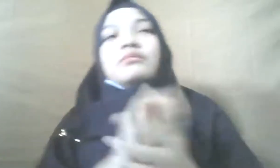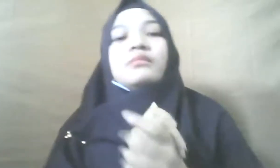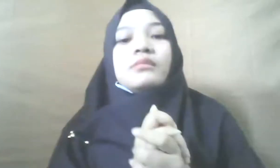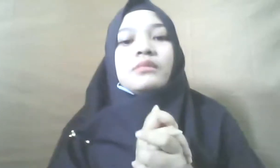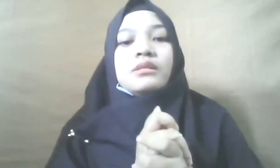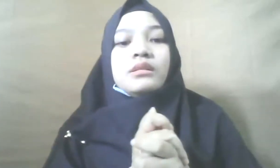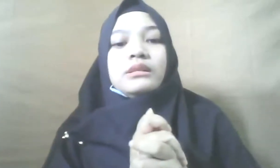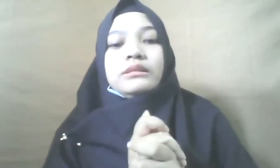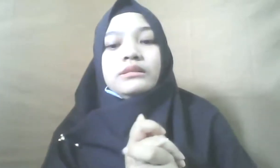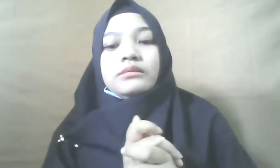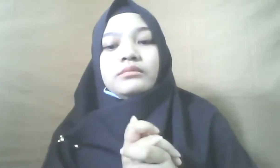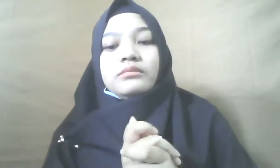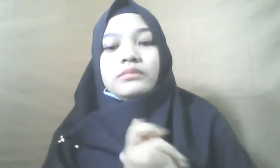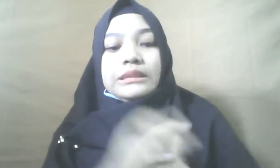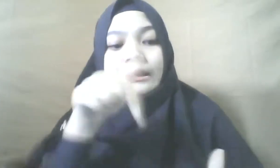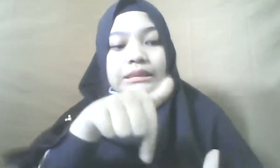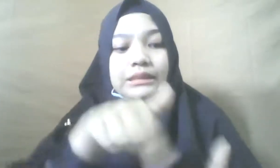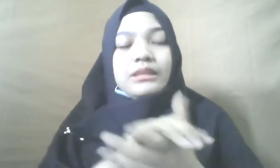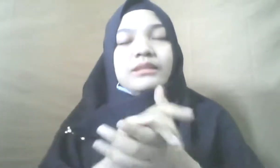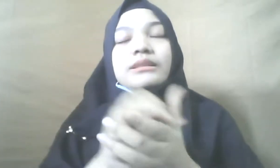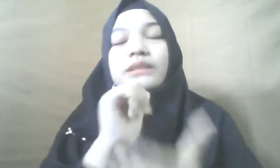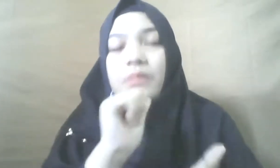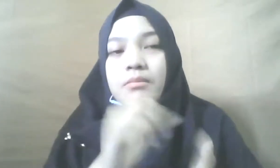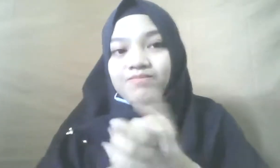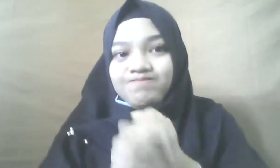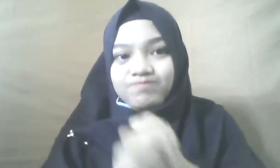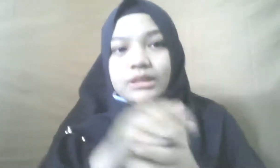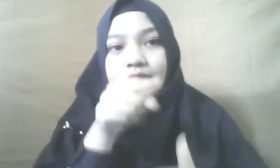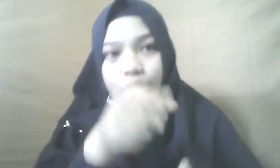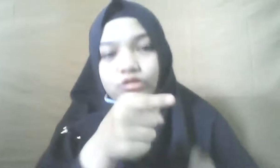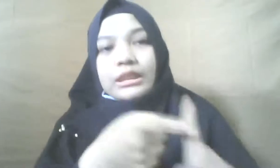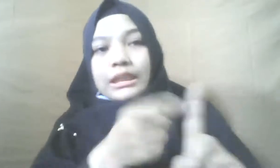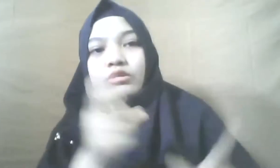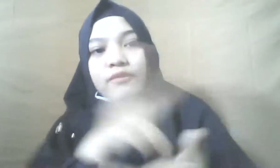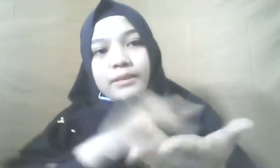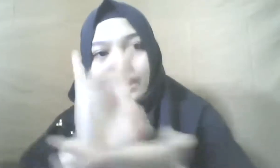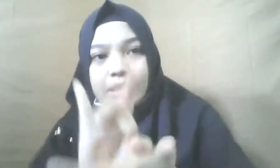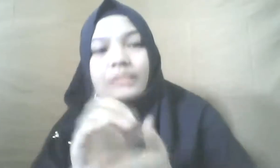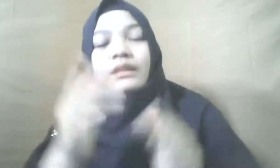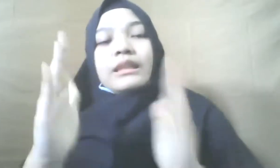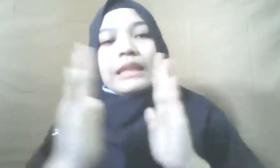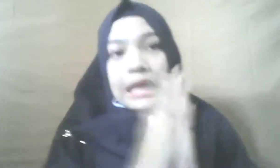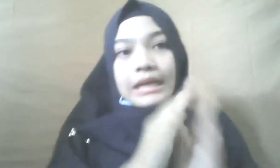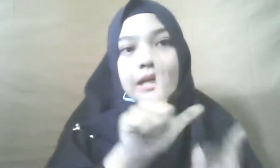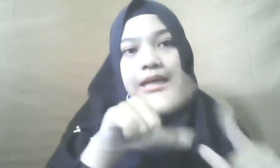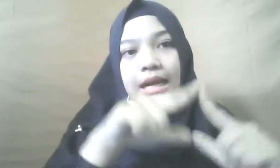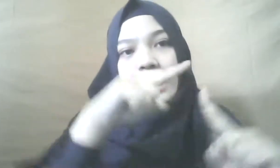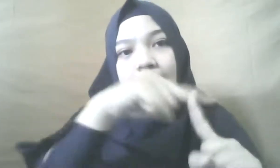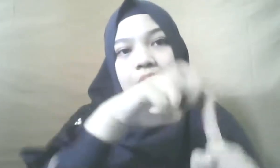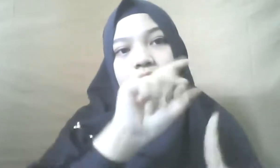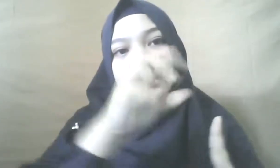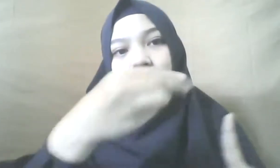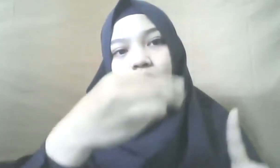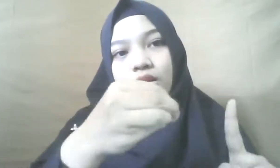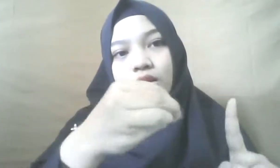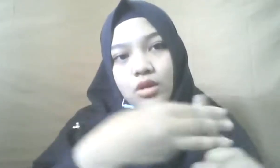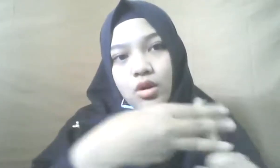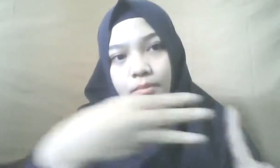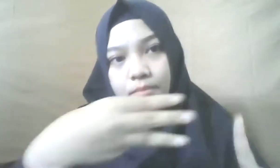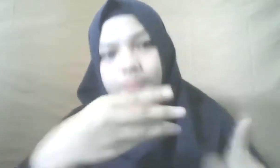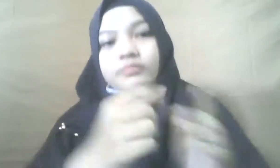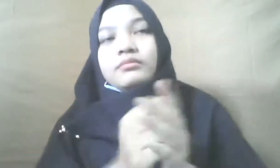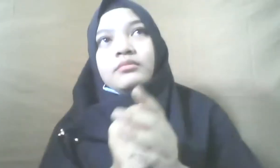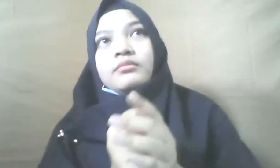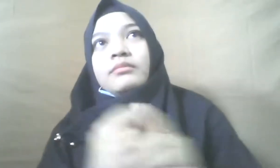2017. And host institutions are Brawijaya University and La Trobe University. We received funding from early on in